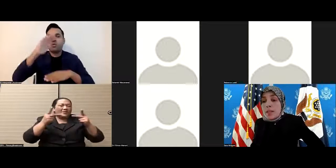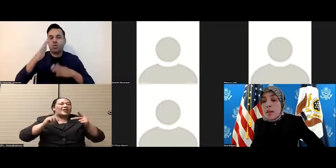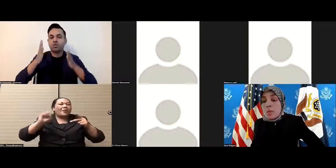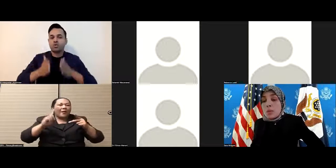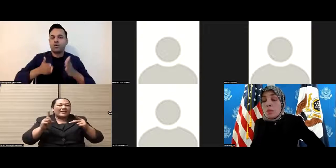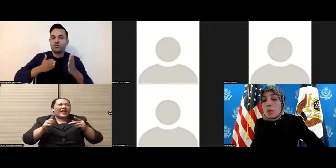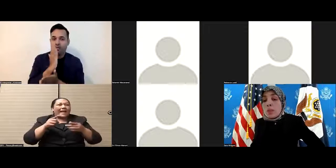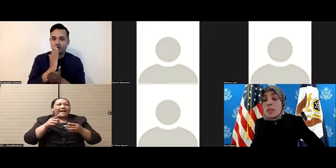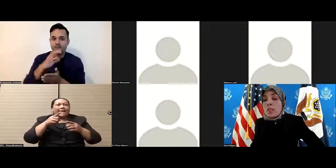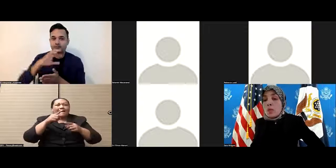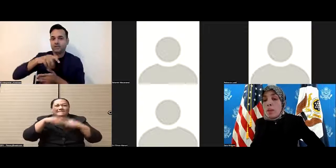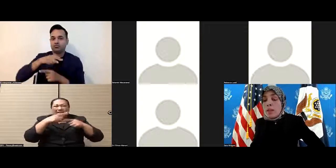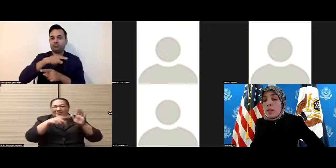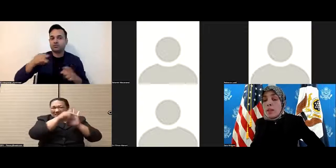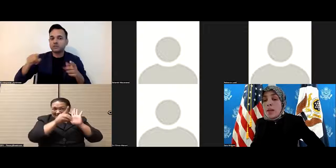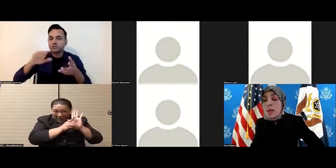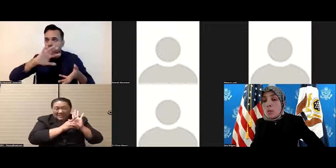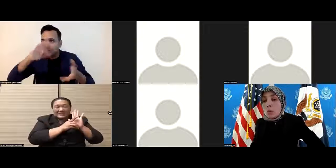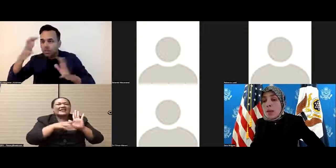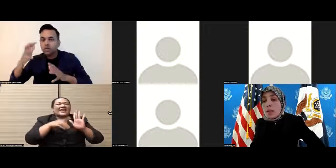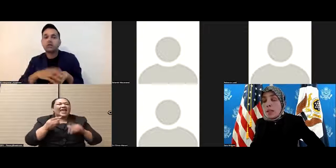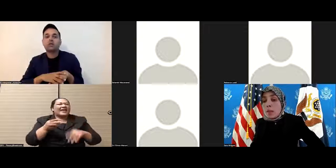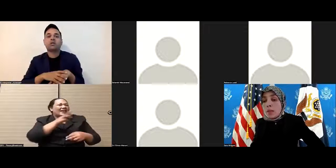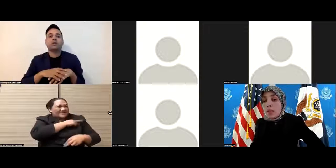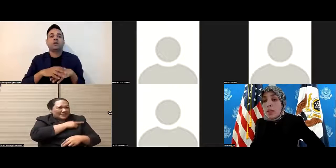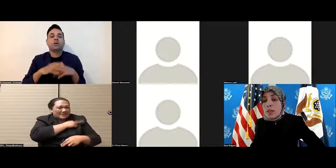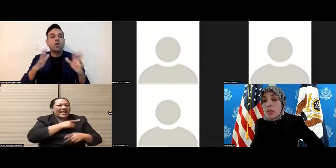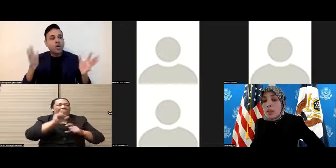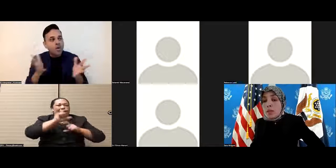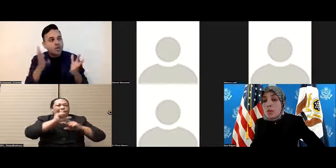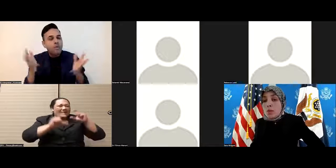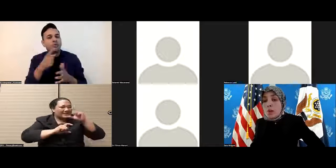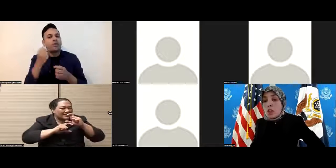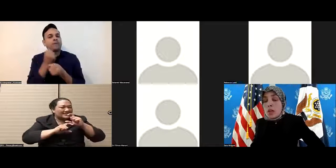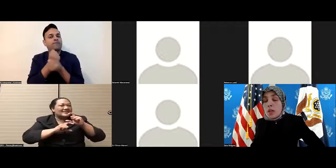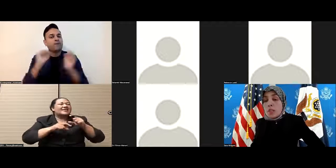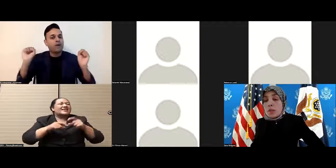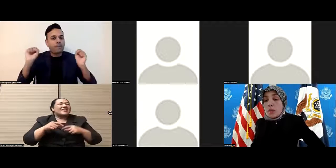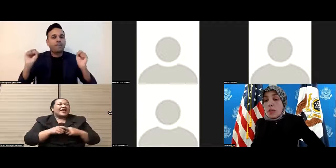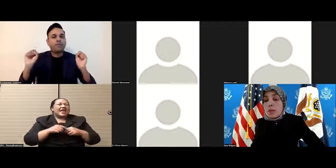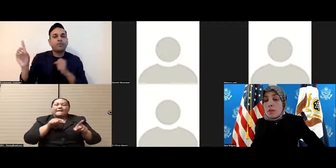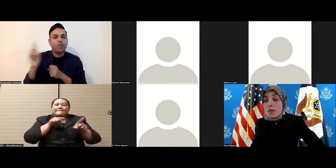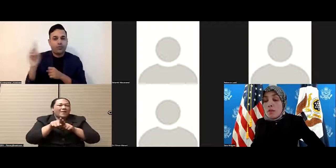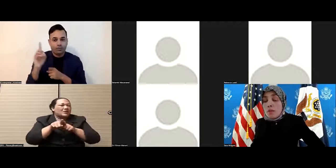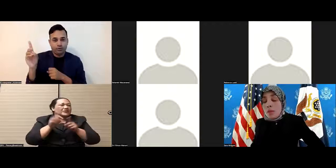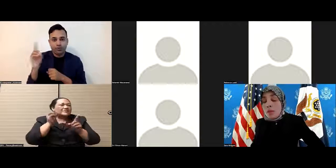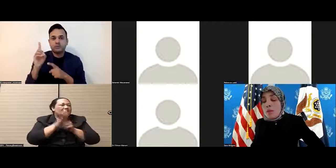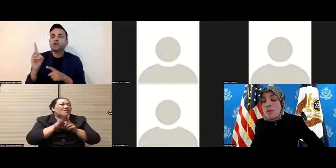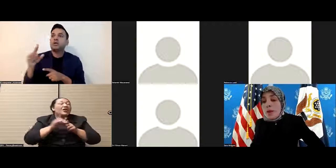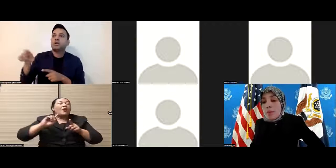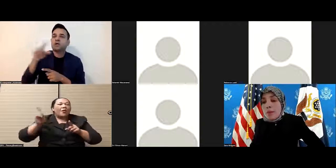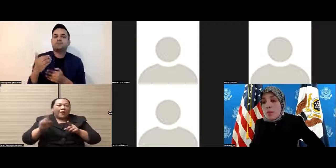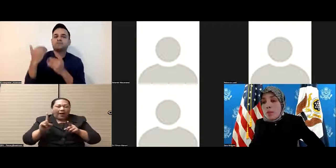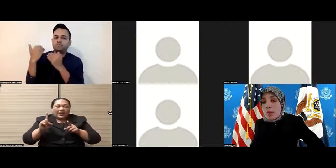capacity, and most importantly, disrupting the narrative surrounding disability to move from a charity-based perspective